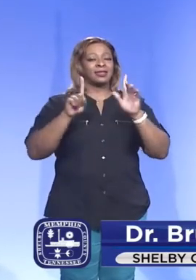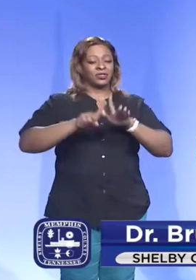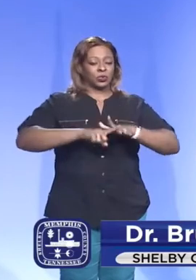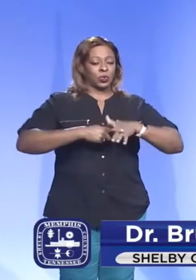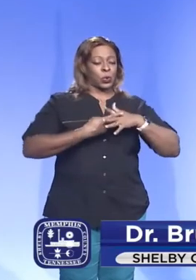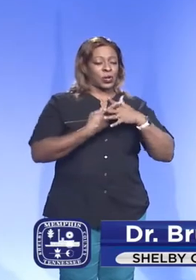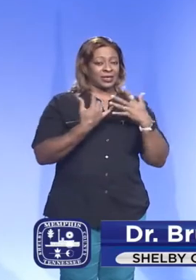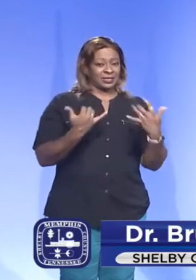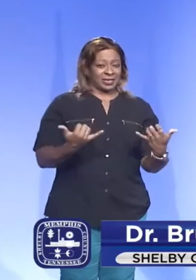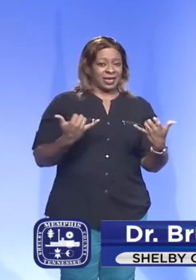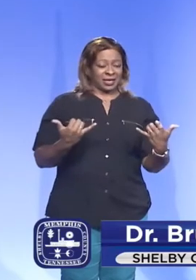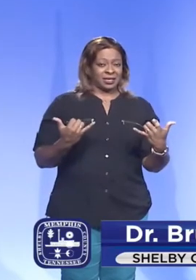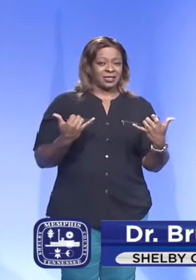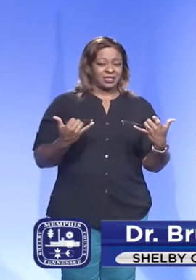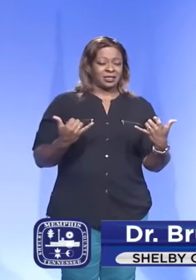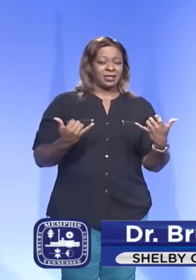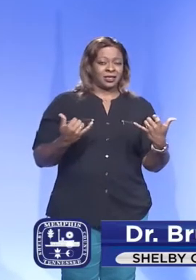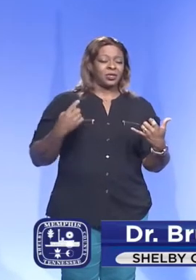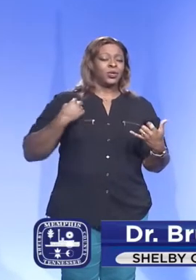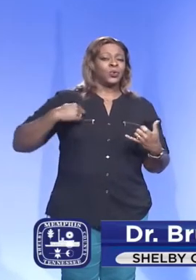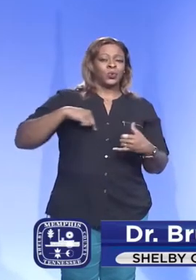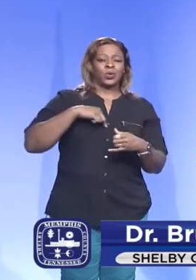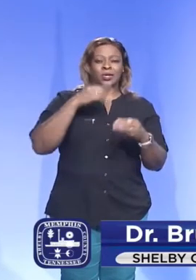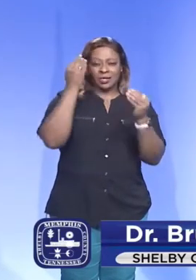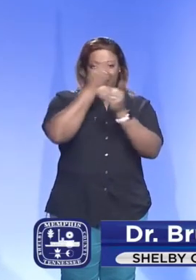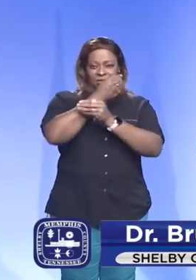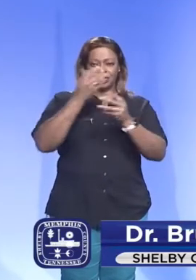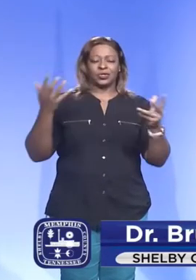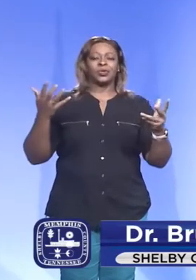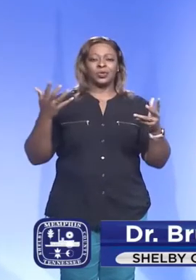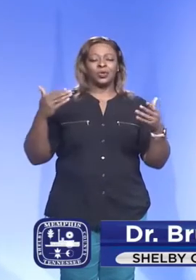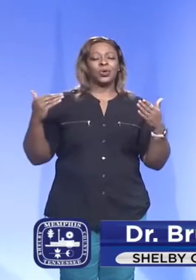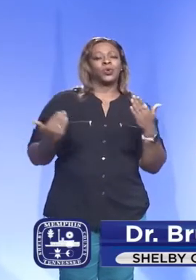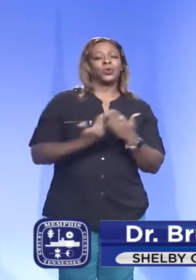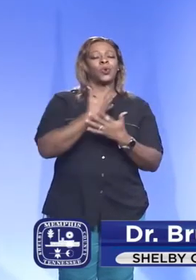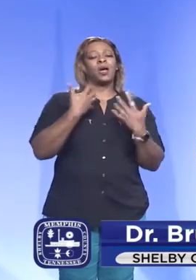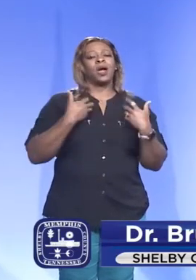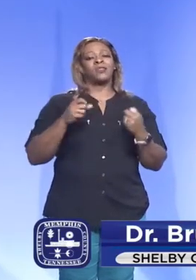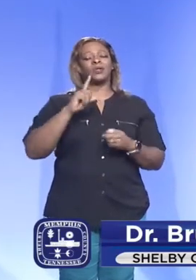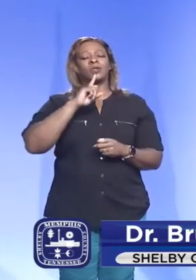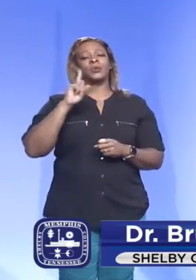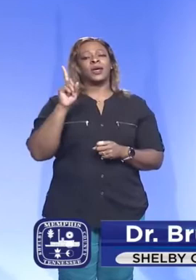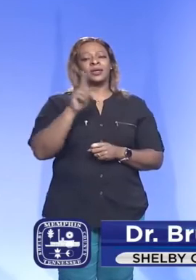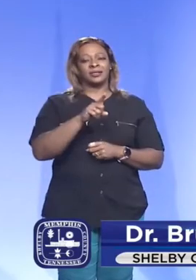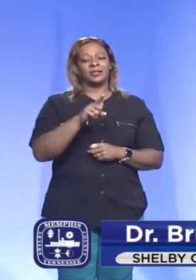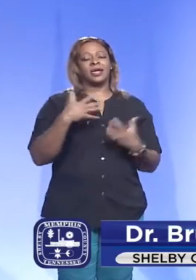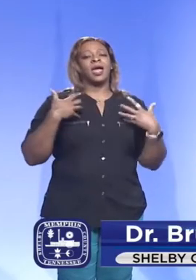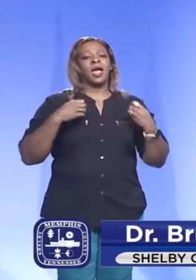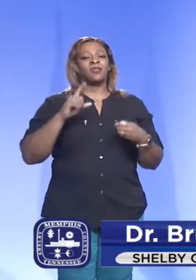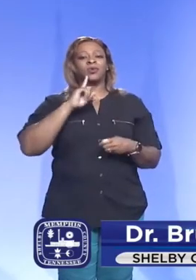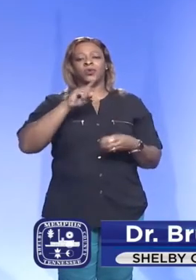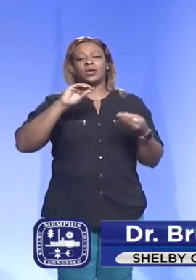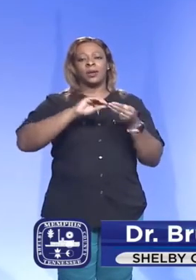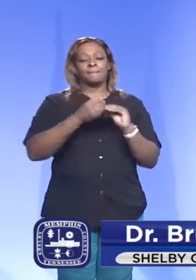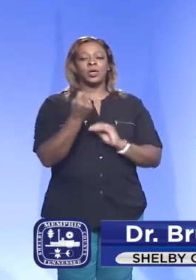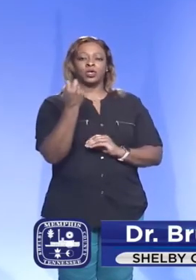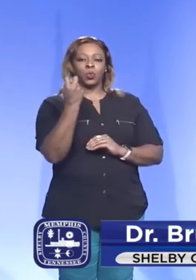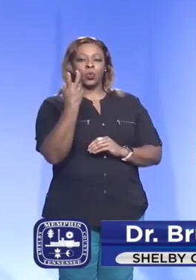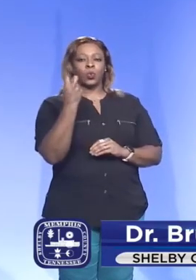today, we will be issuing a new health directive number